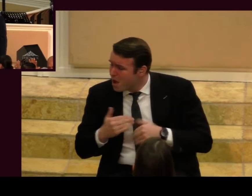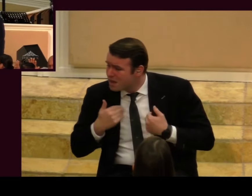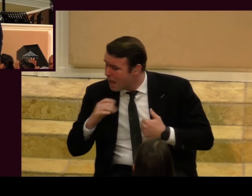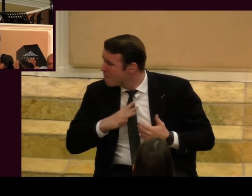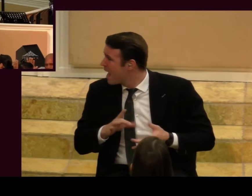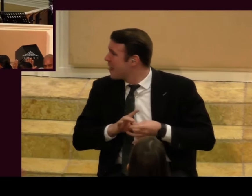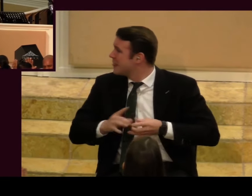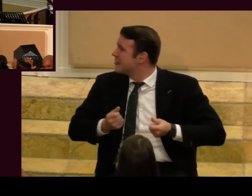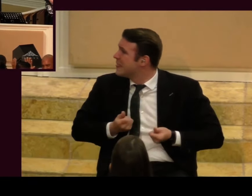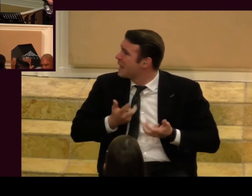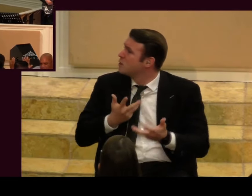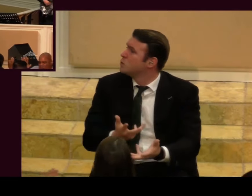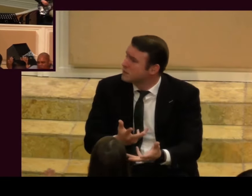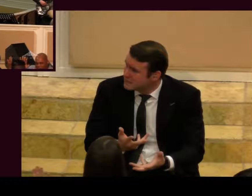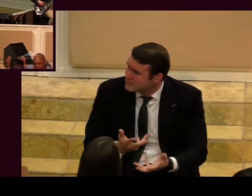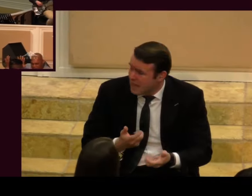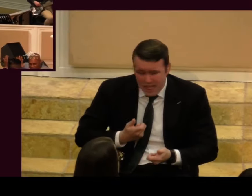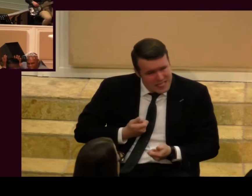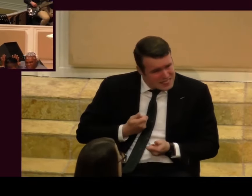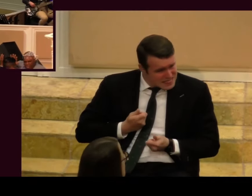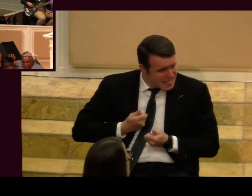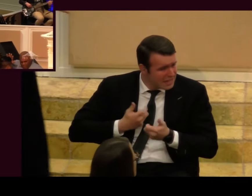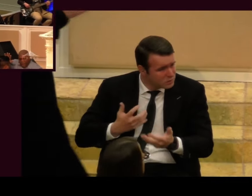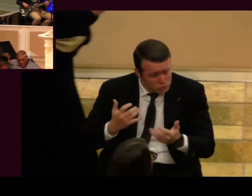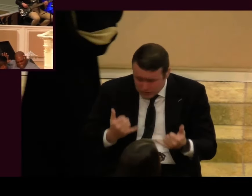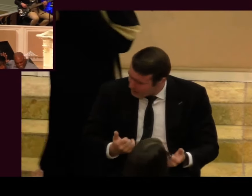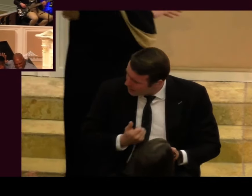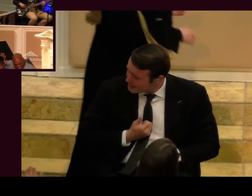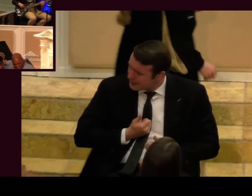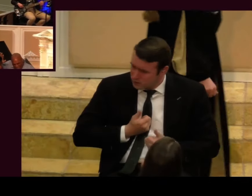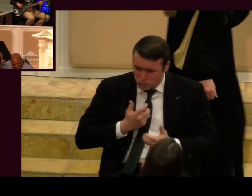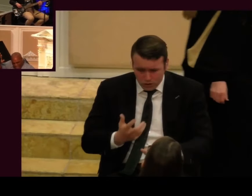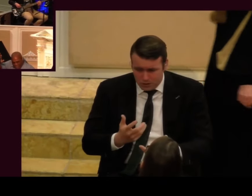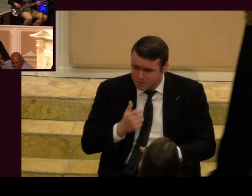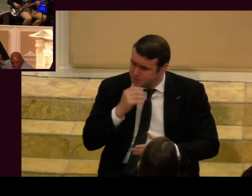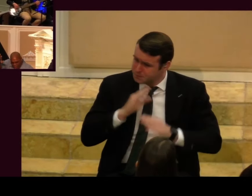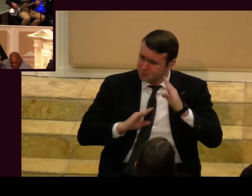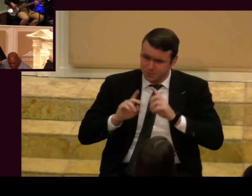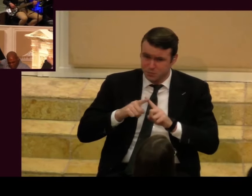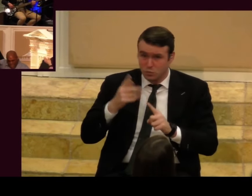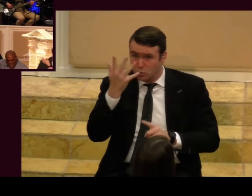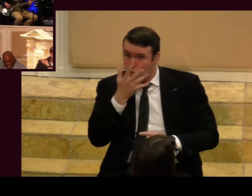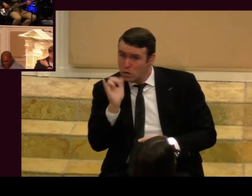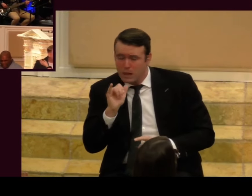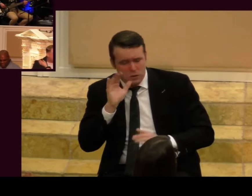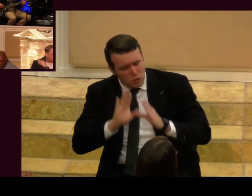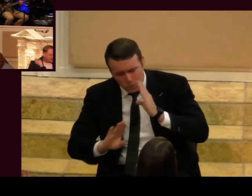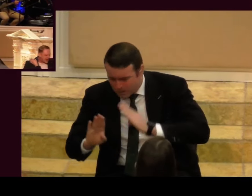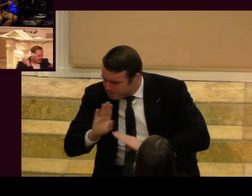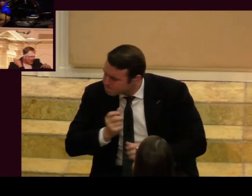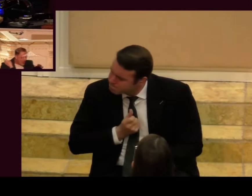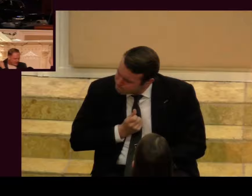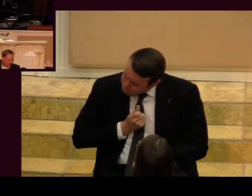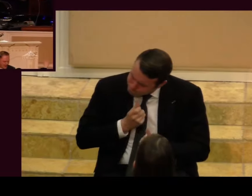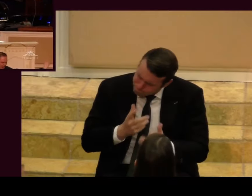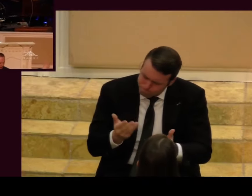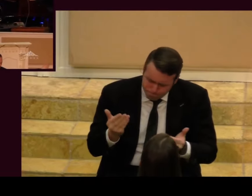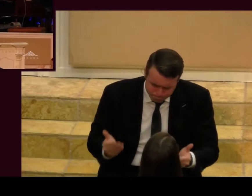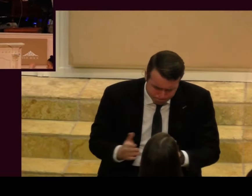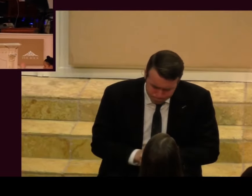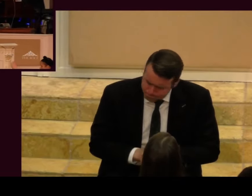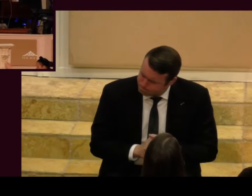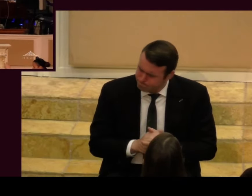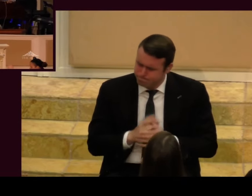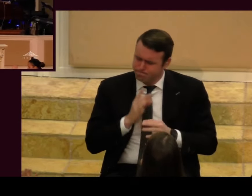Come on, young man, let it loose. Let it loose now. Don't worry about what you look like. Let it loose